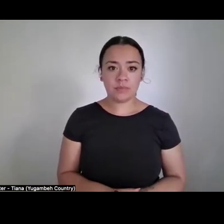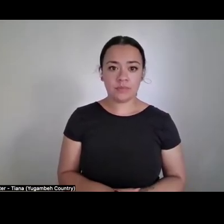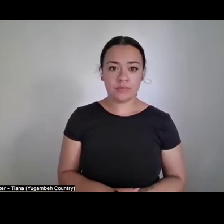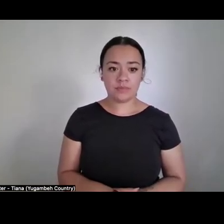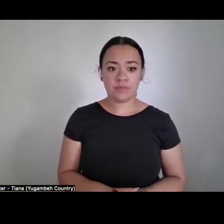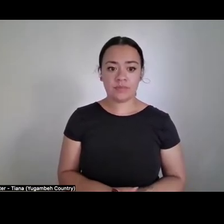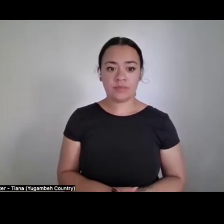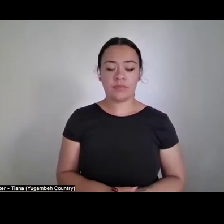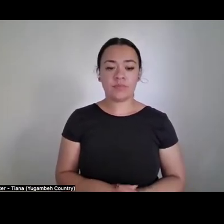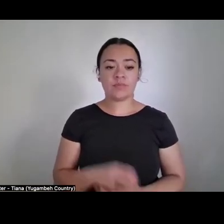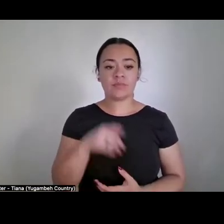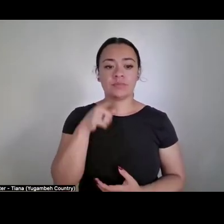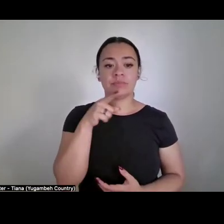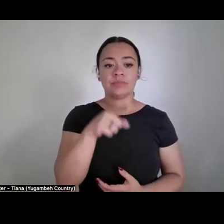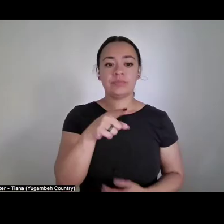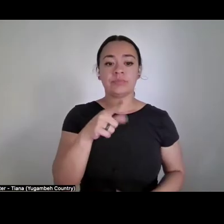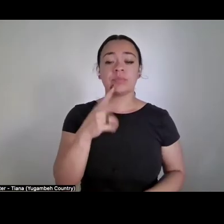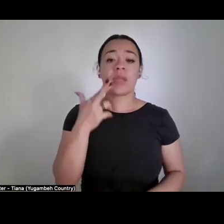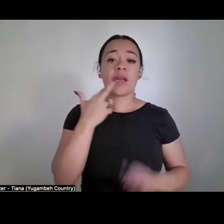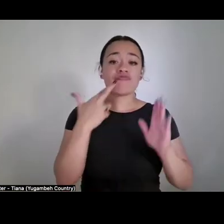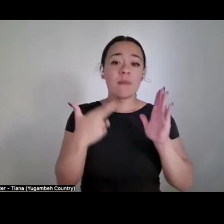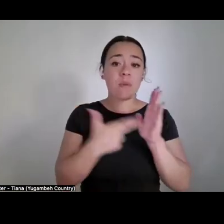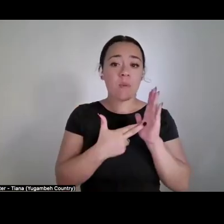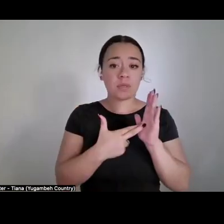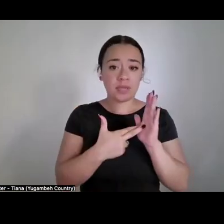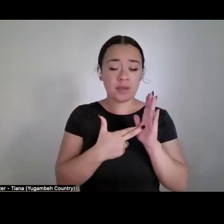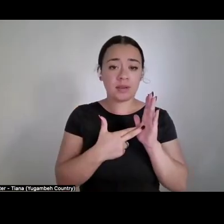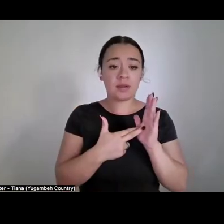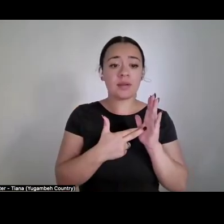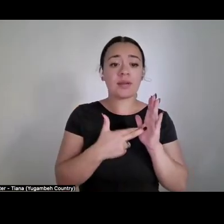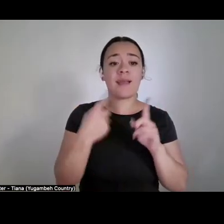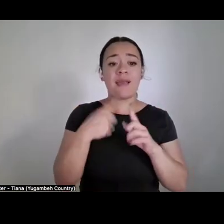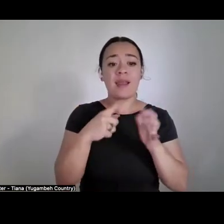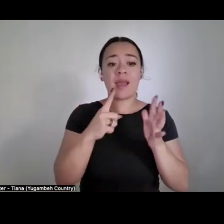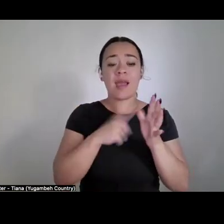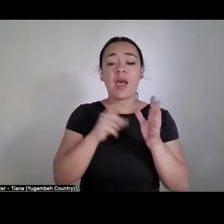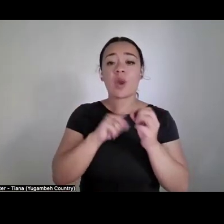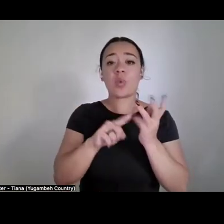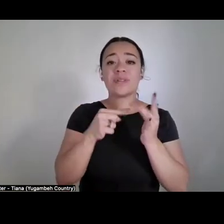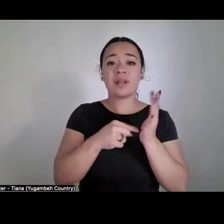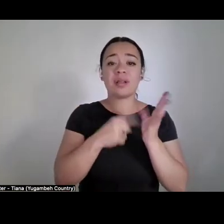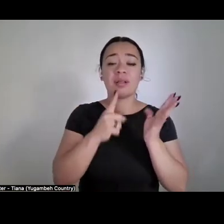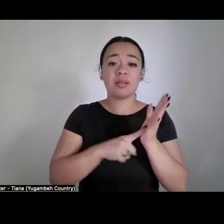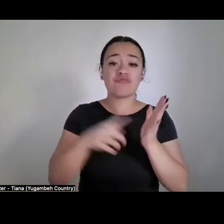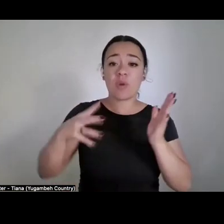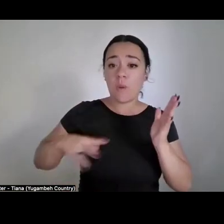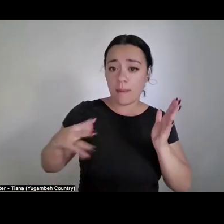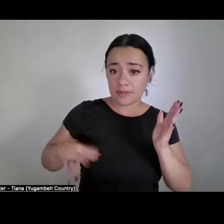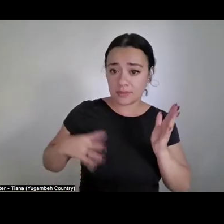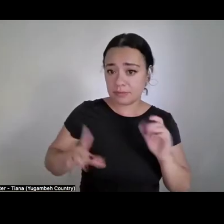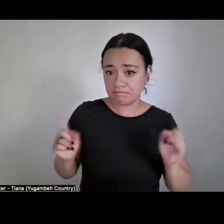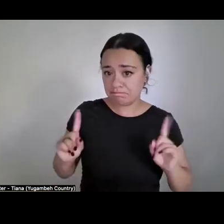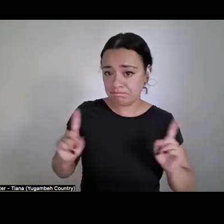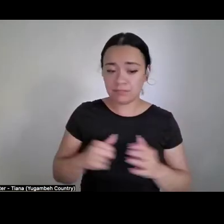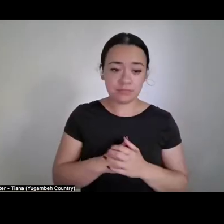Just one question here about the report, if there are any reporting and acquittal requirements. Yes,